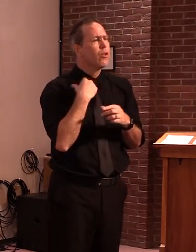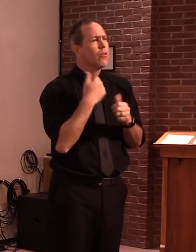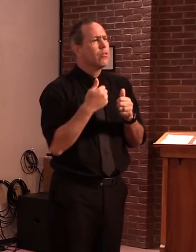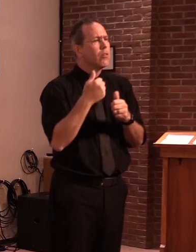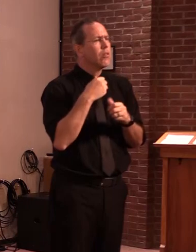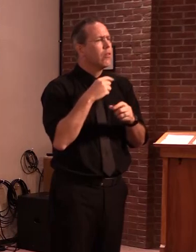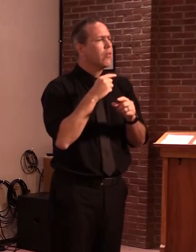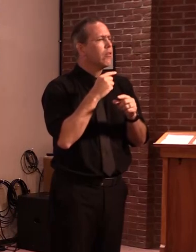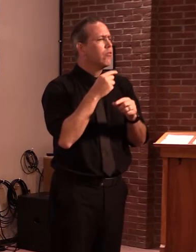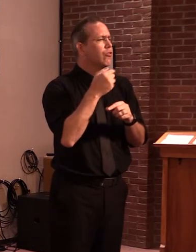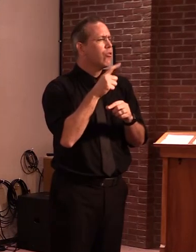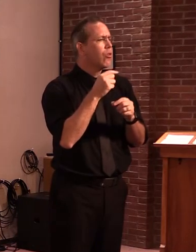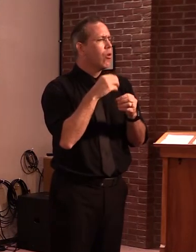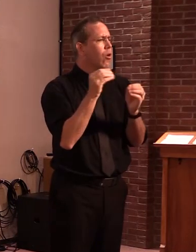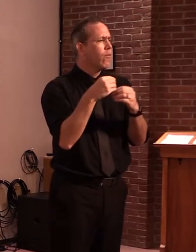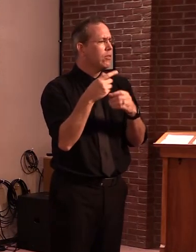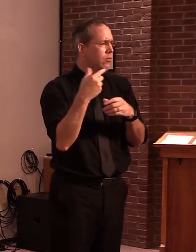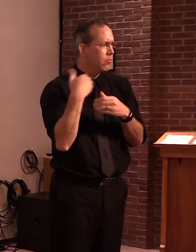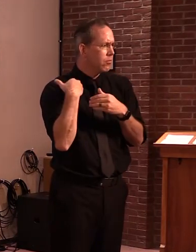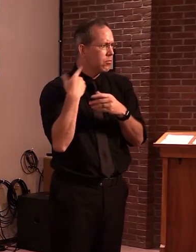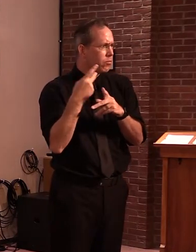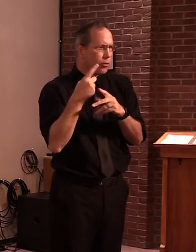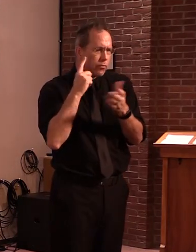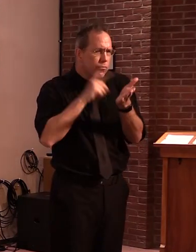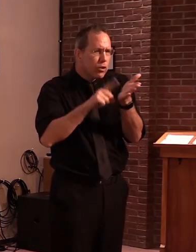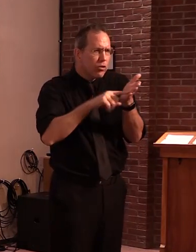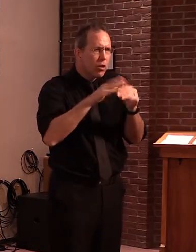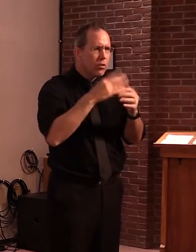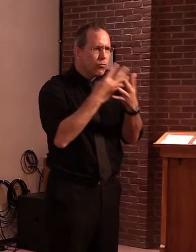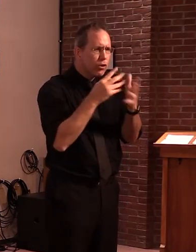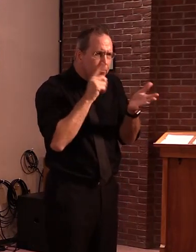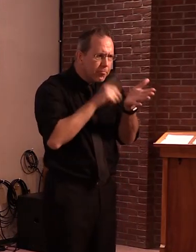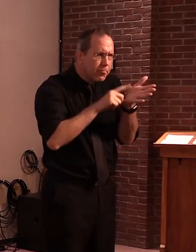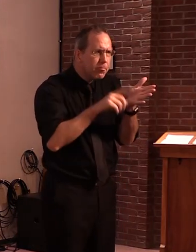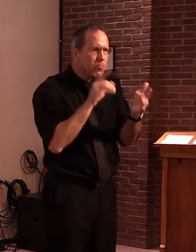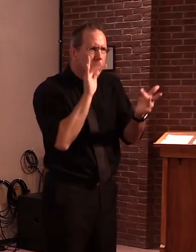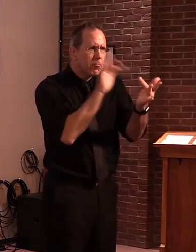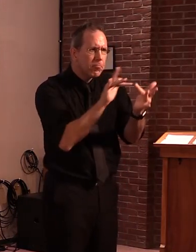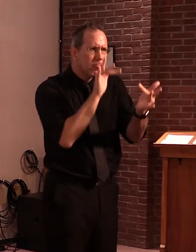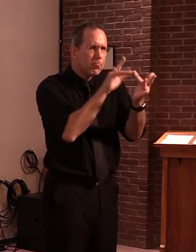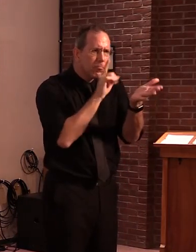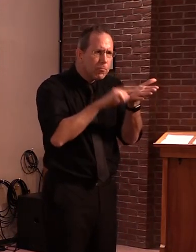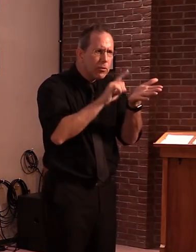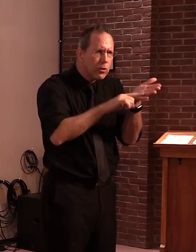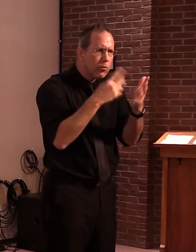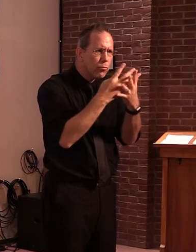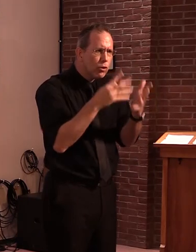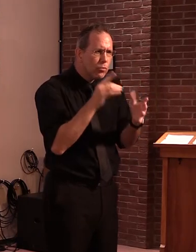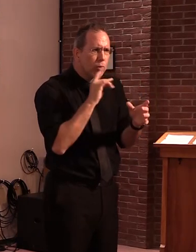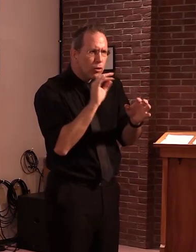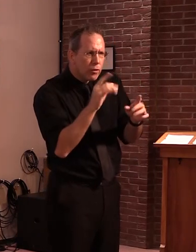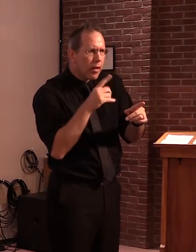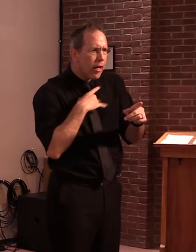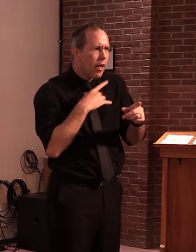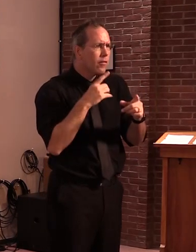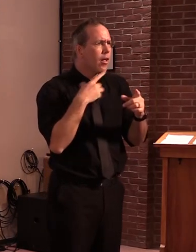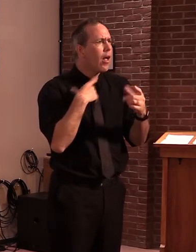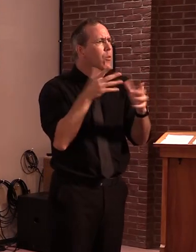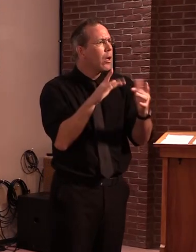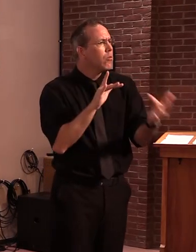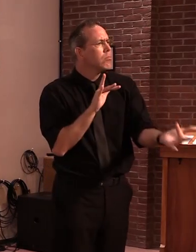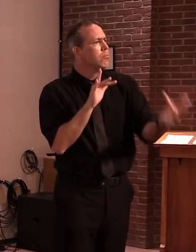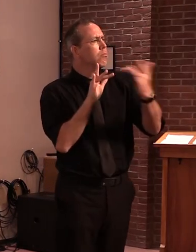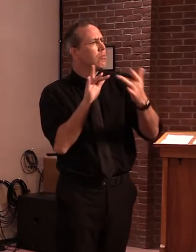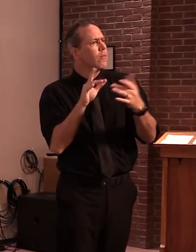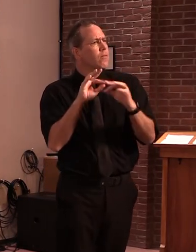the prisoners down there just to make sure that they have different avenues that they can reach out to as well.